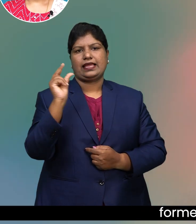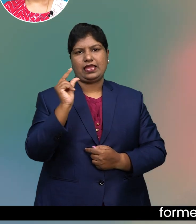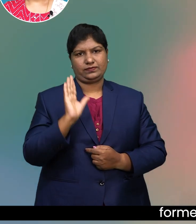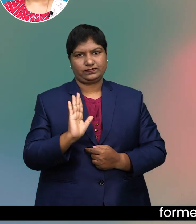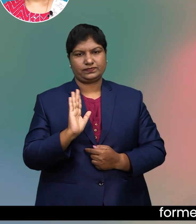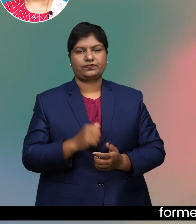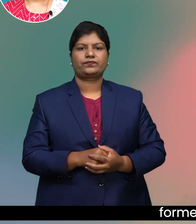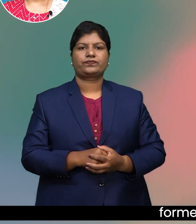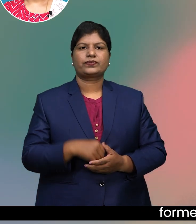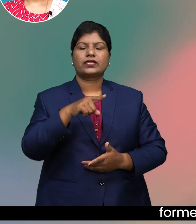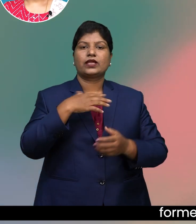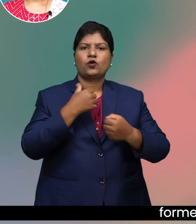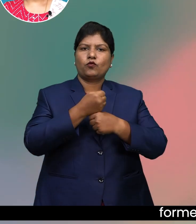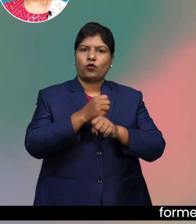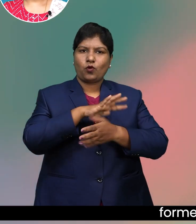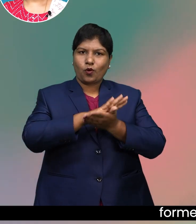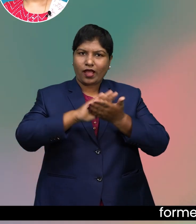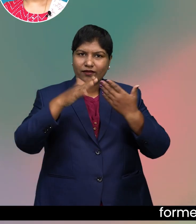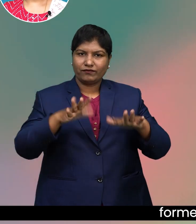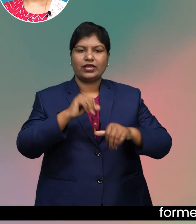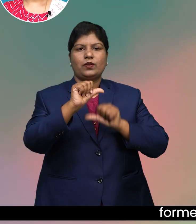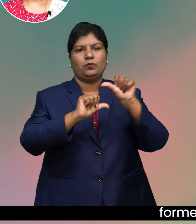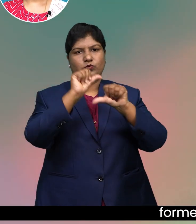formed after the process